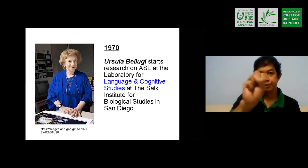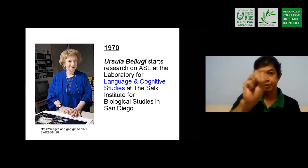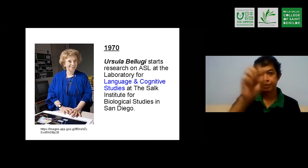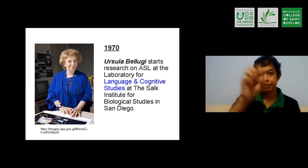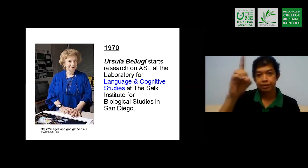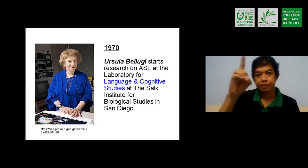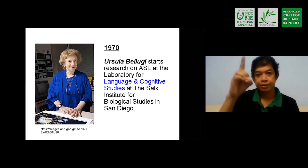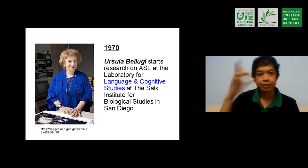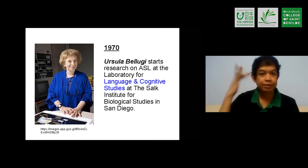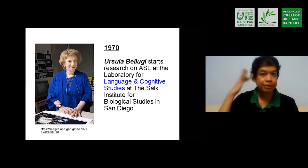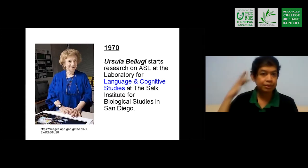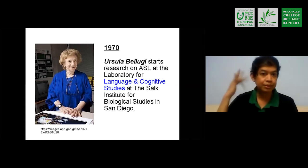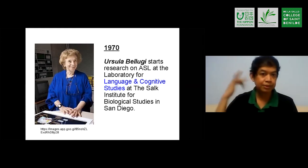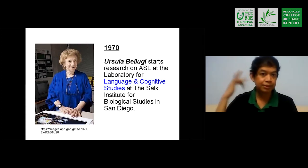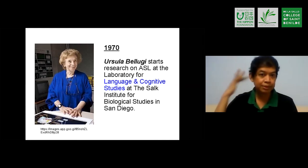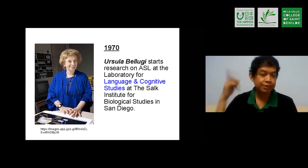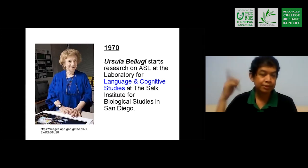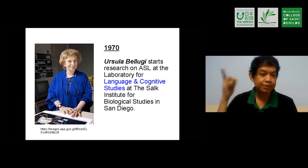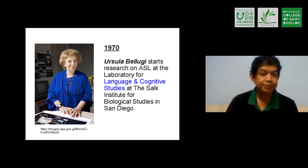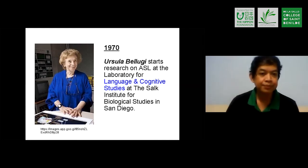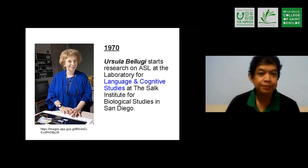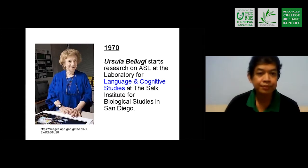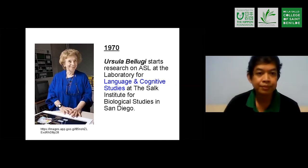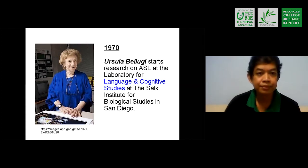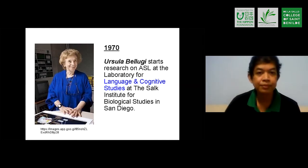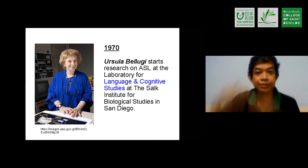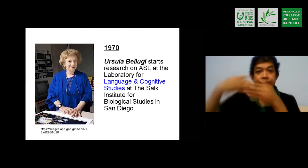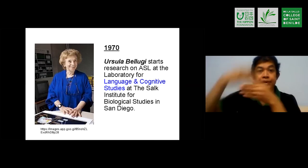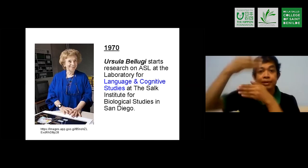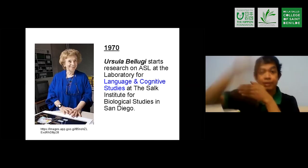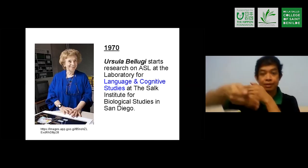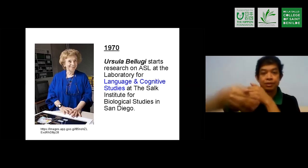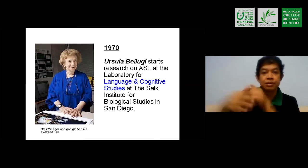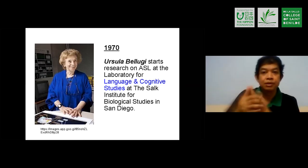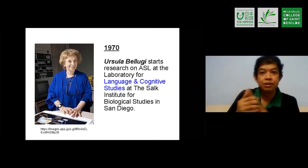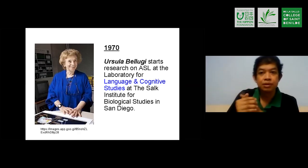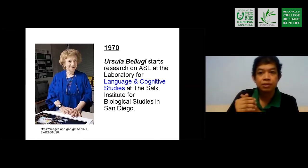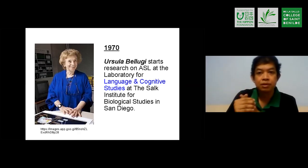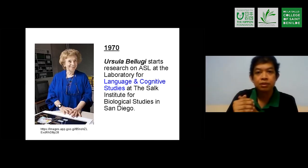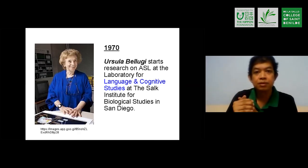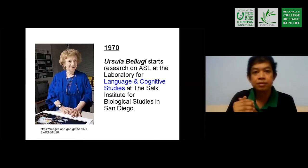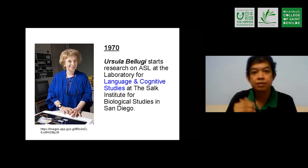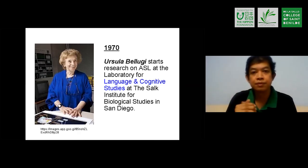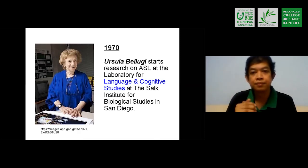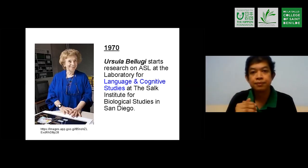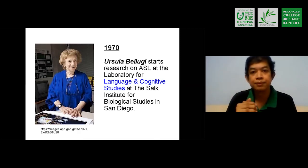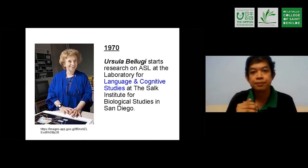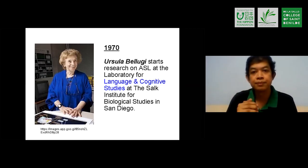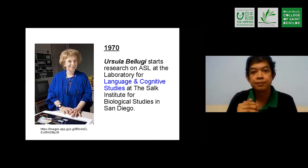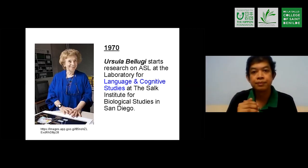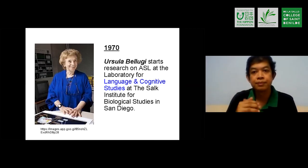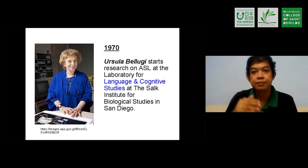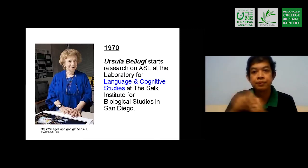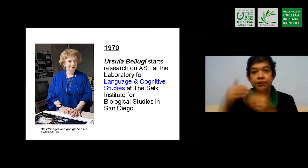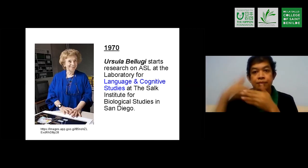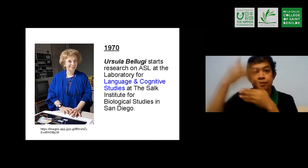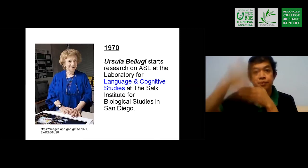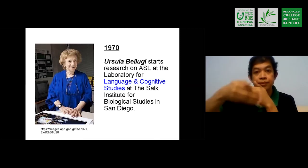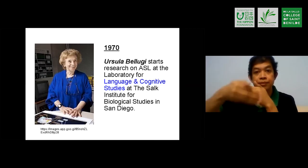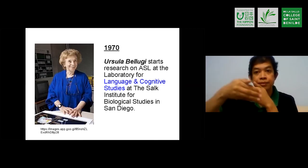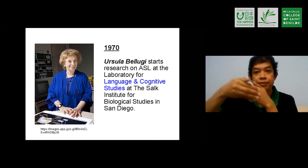in San Diego, California. Next, please.